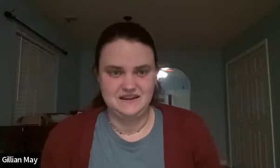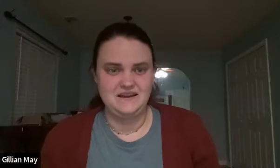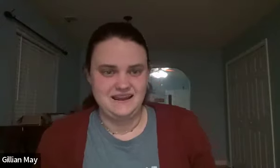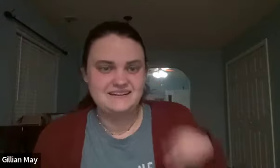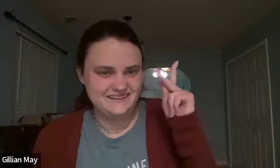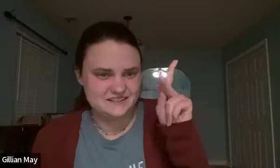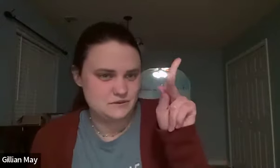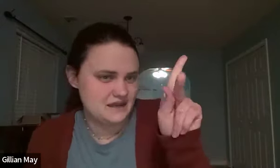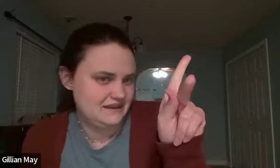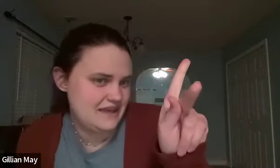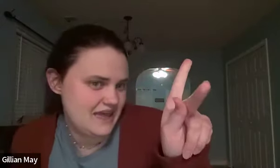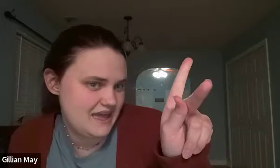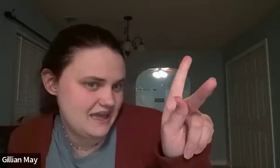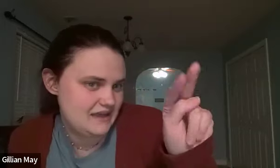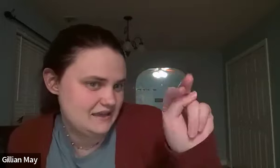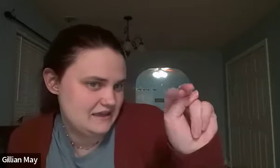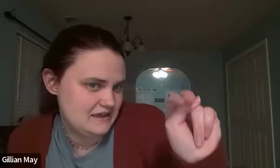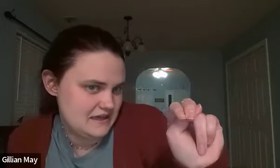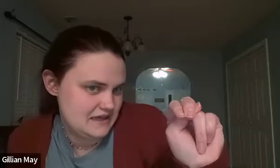All right, good. So we had K,